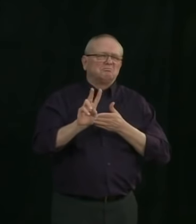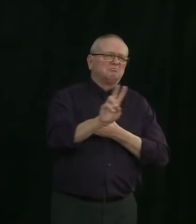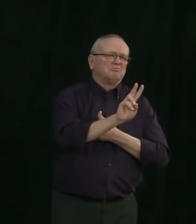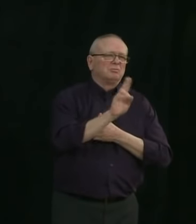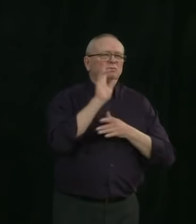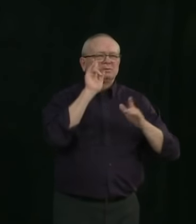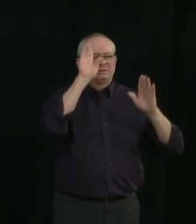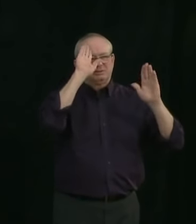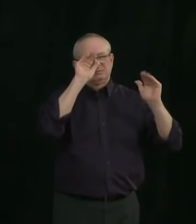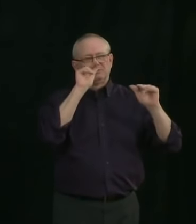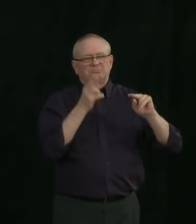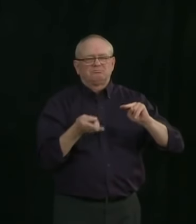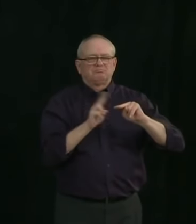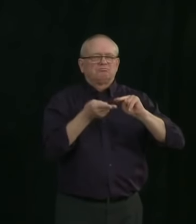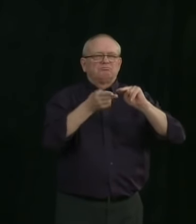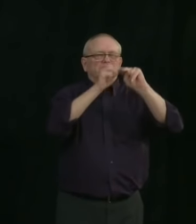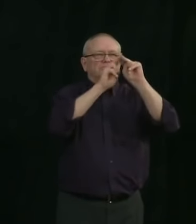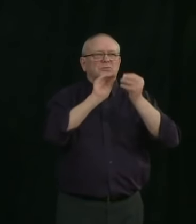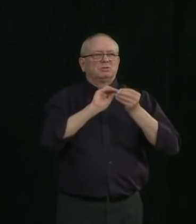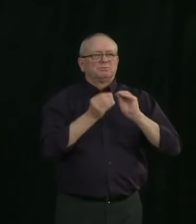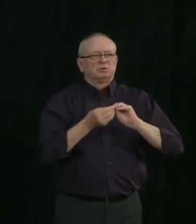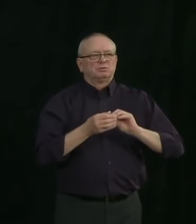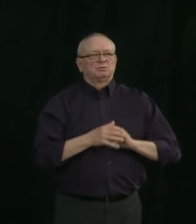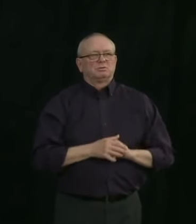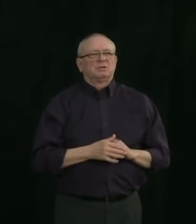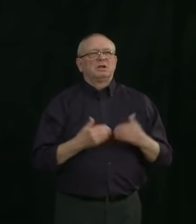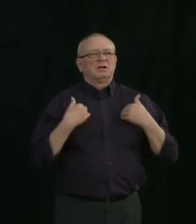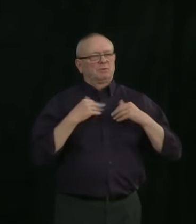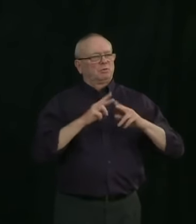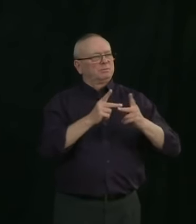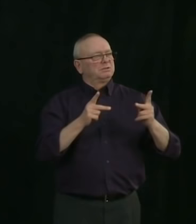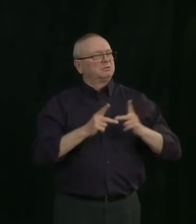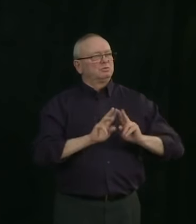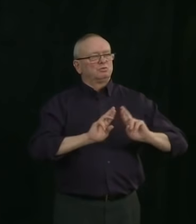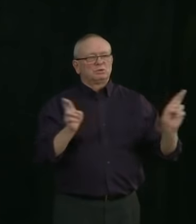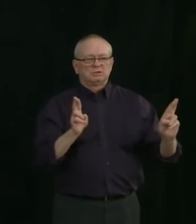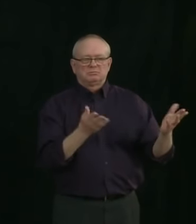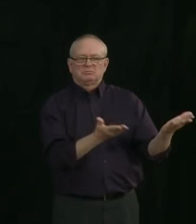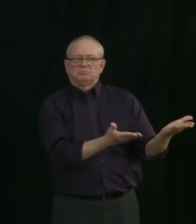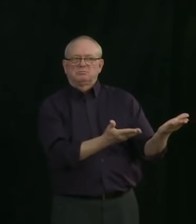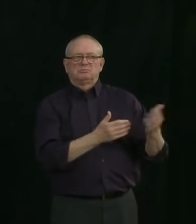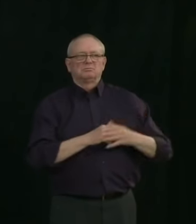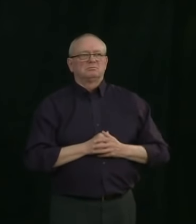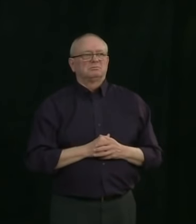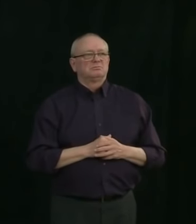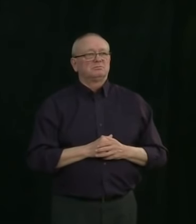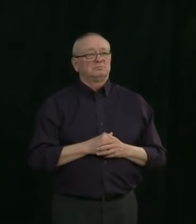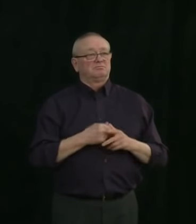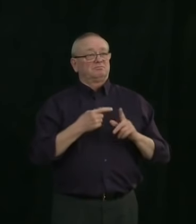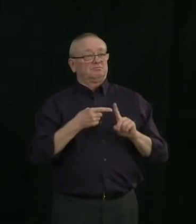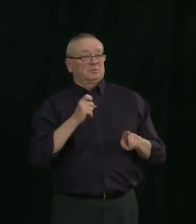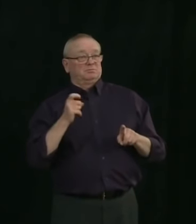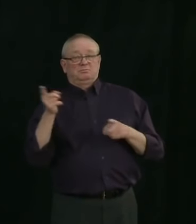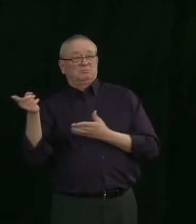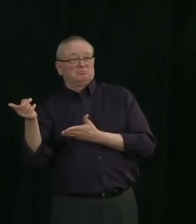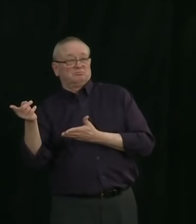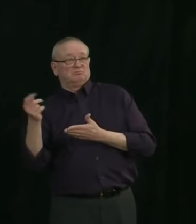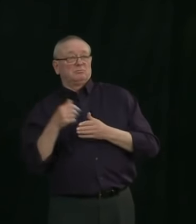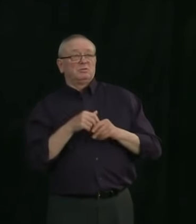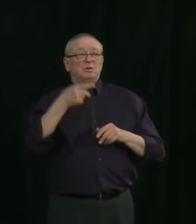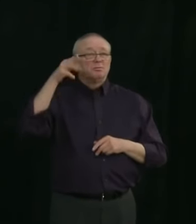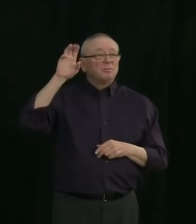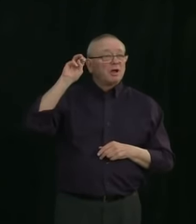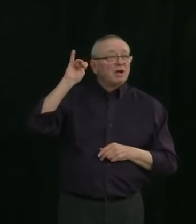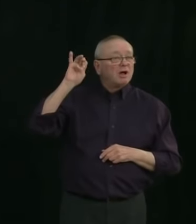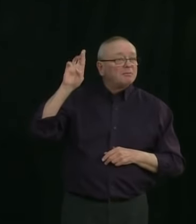myself, Alberta Health Services, and all Albertans, I would like to extend my heartfelt gratitude to Mr. Philip Sprung and